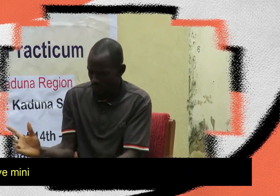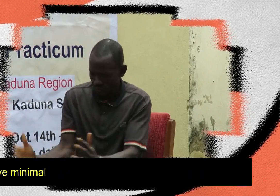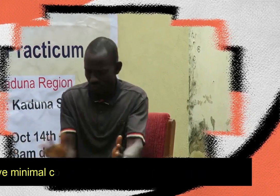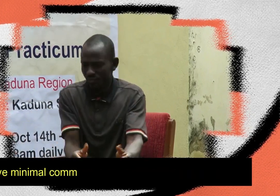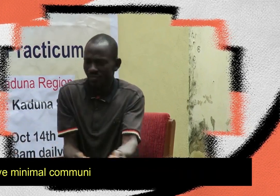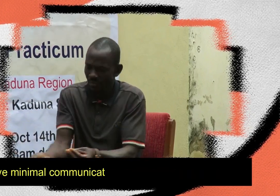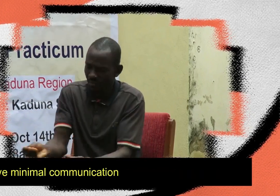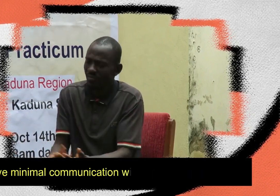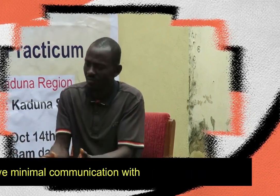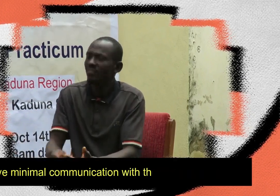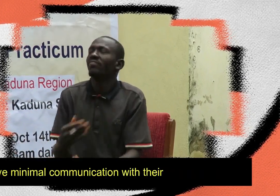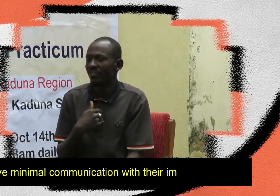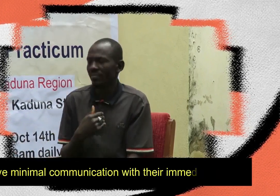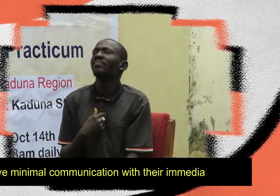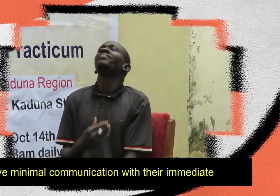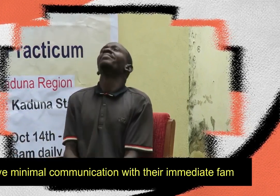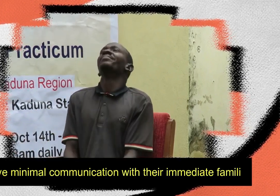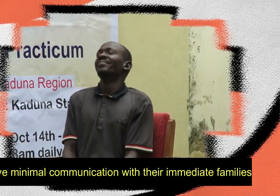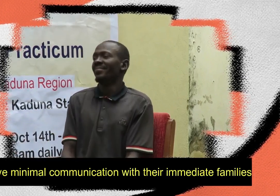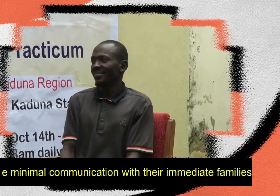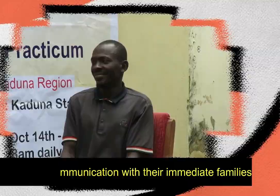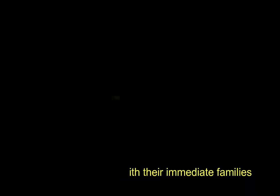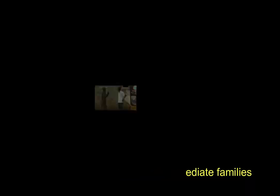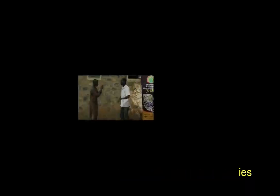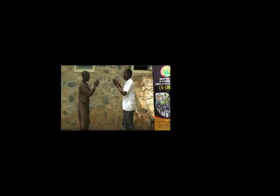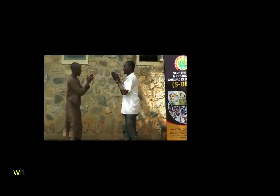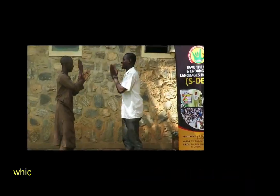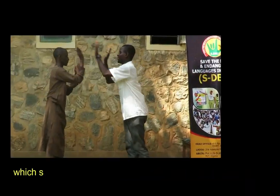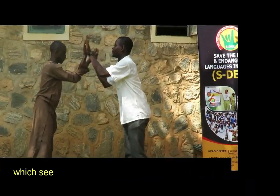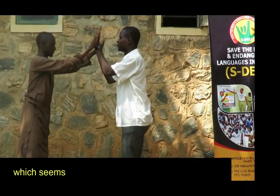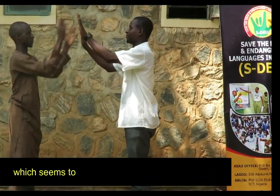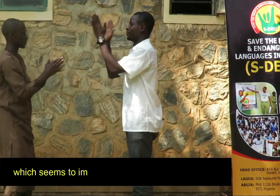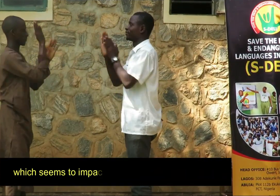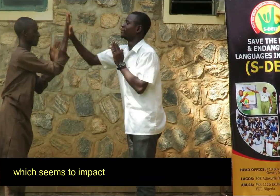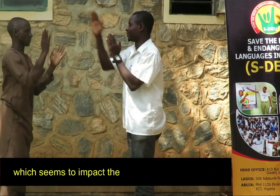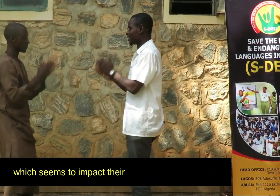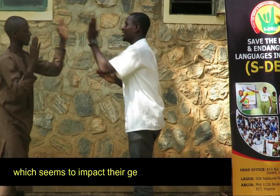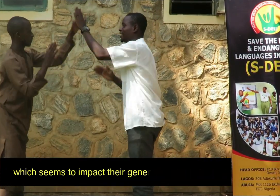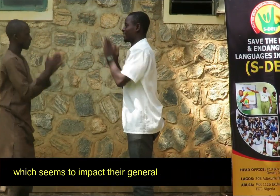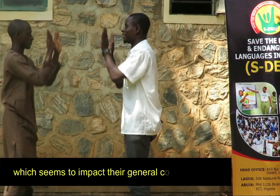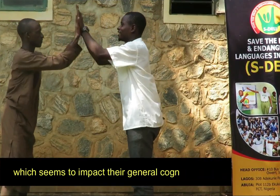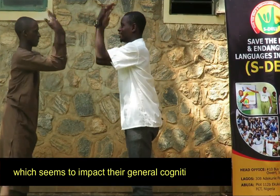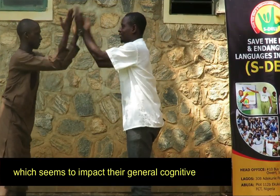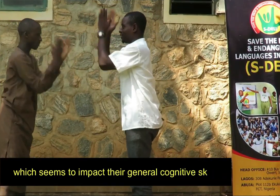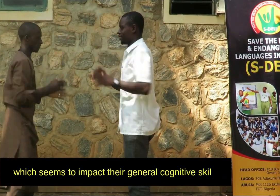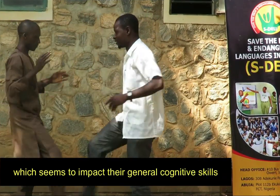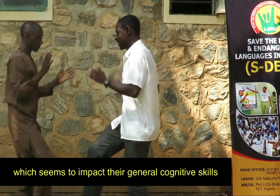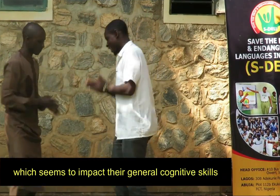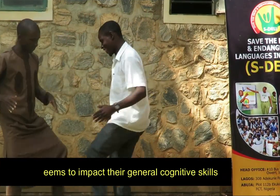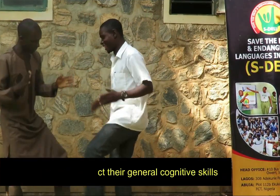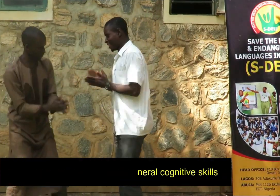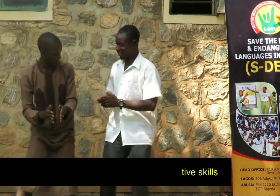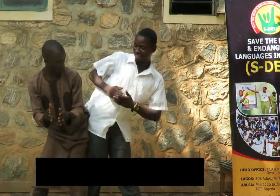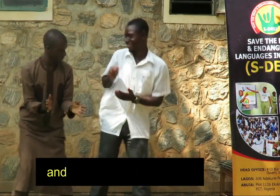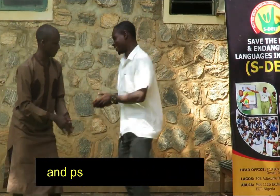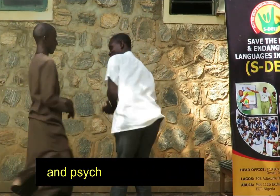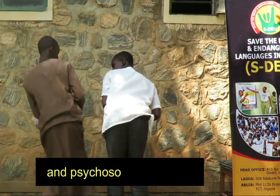minimal communication with their immediate families, which seems to impact their general cognitive skills and